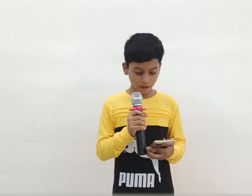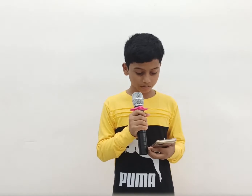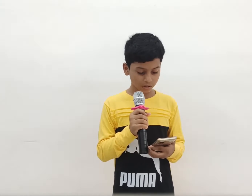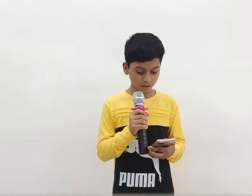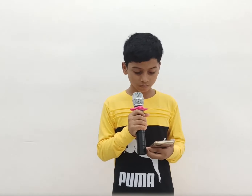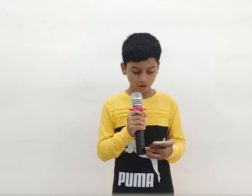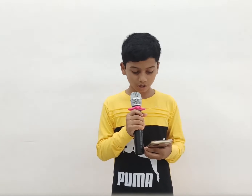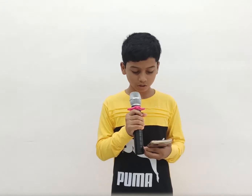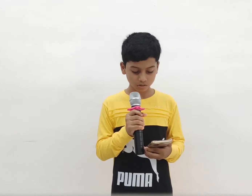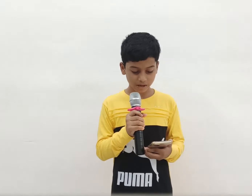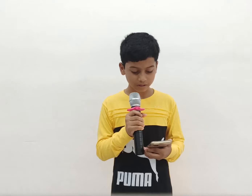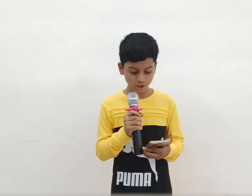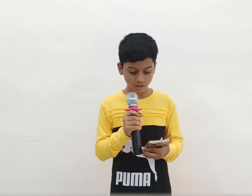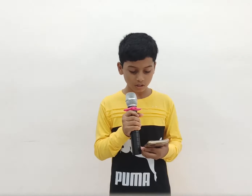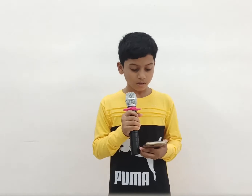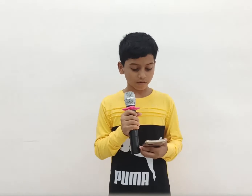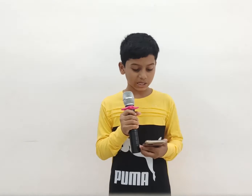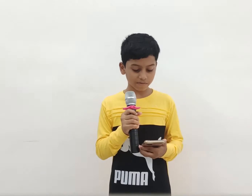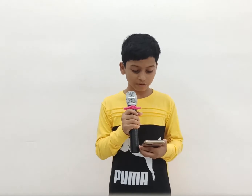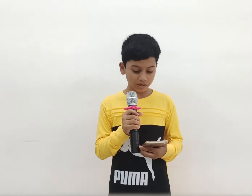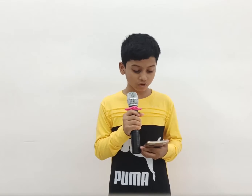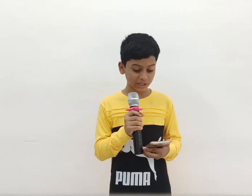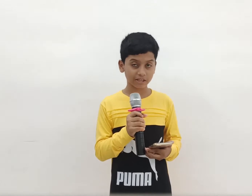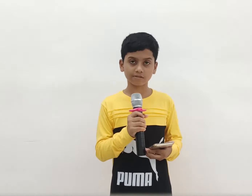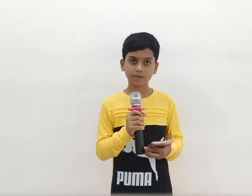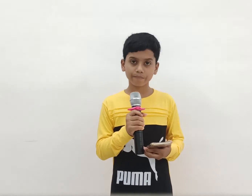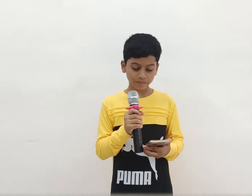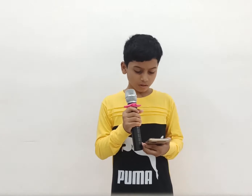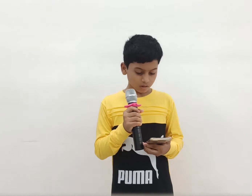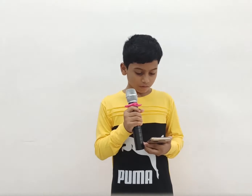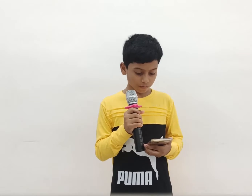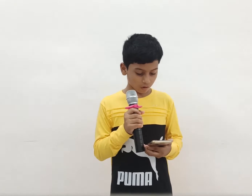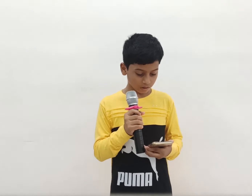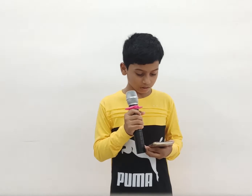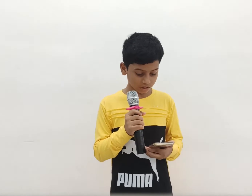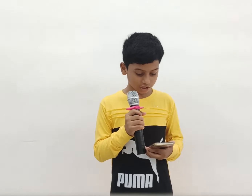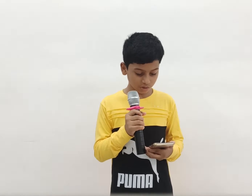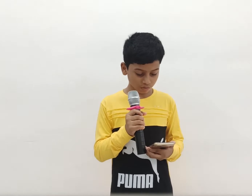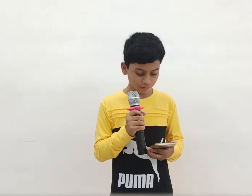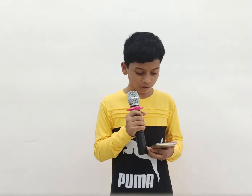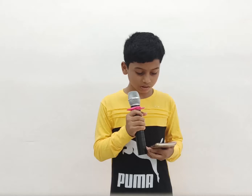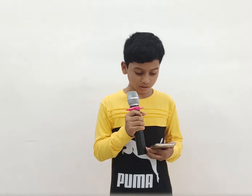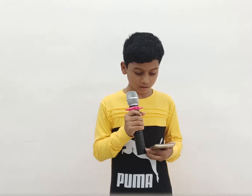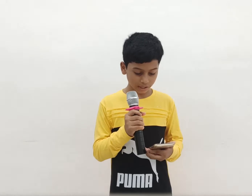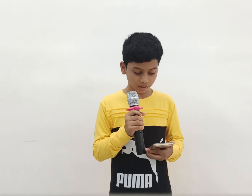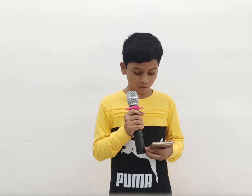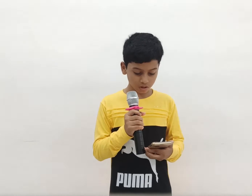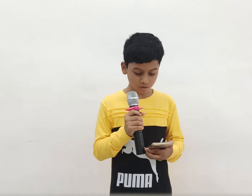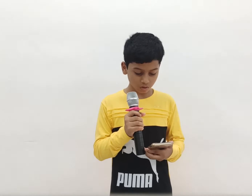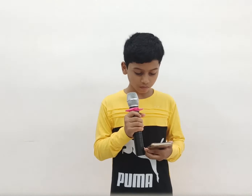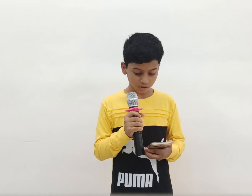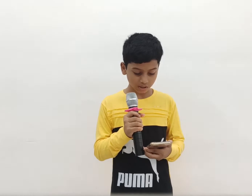the power of God to salvation for everyone who believes. For the Jew first,